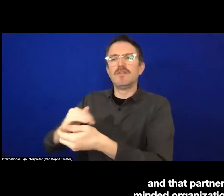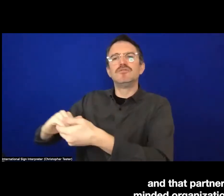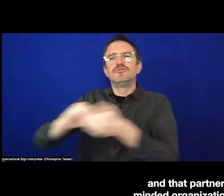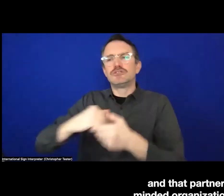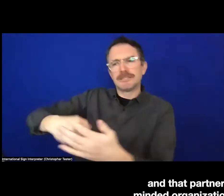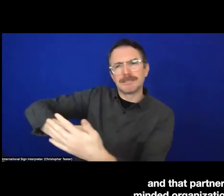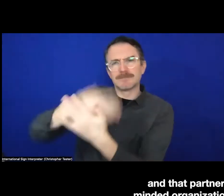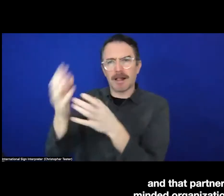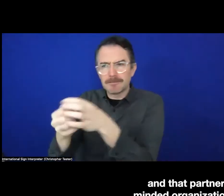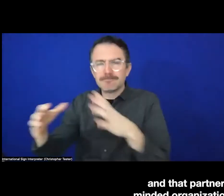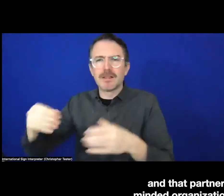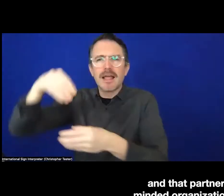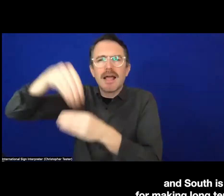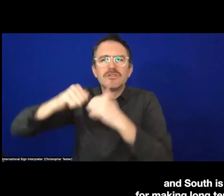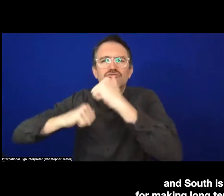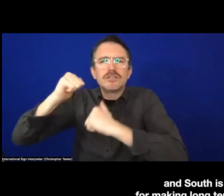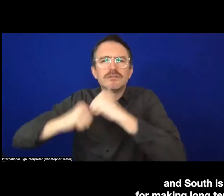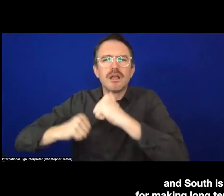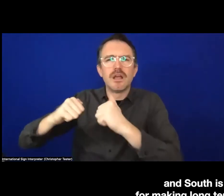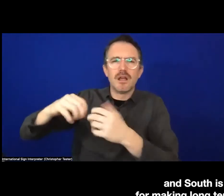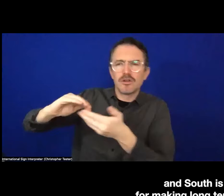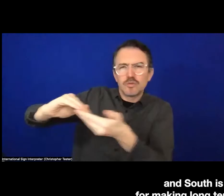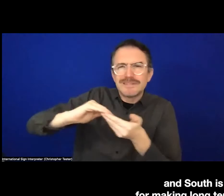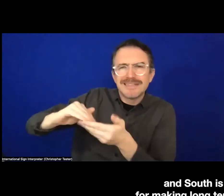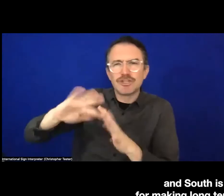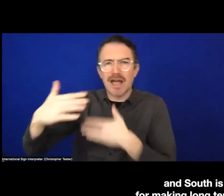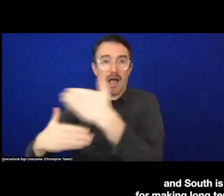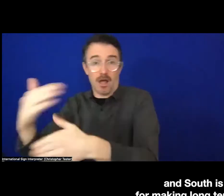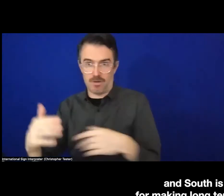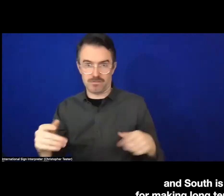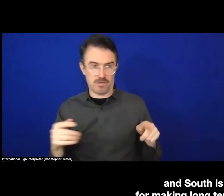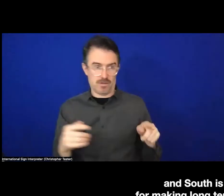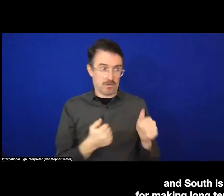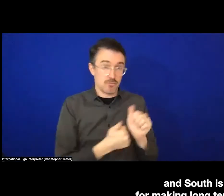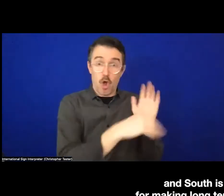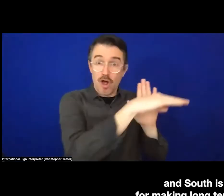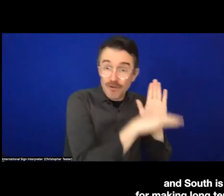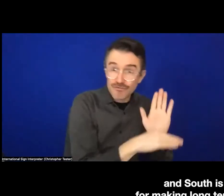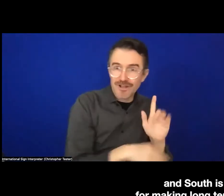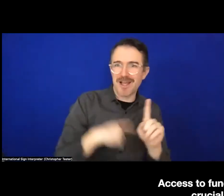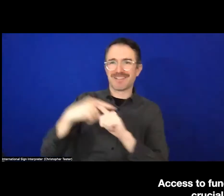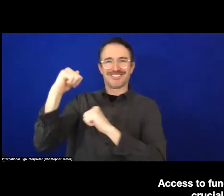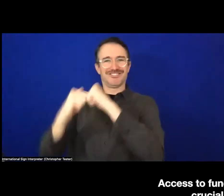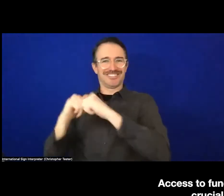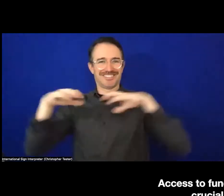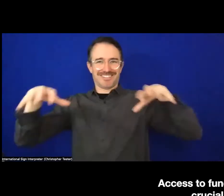partnerships between like-minded organizations in the global North and South is the best model for making long-term impact on society. Access